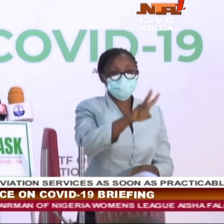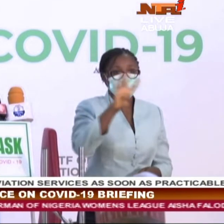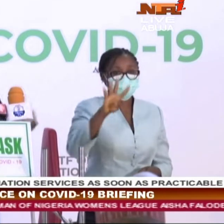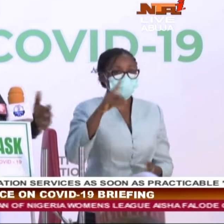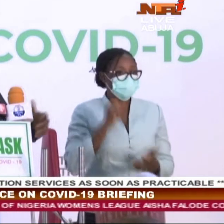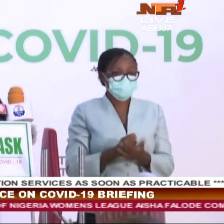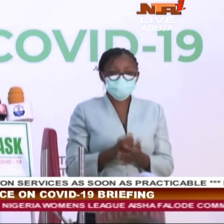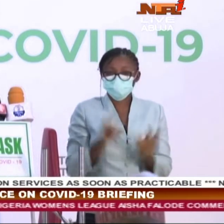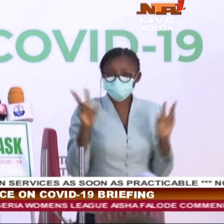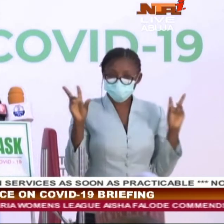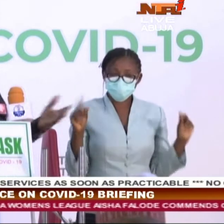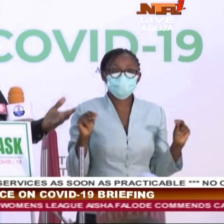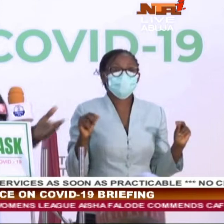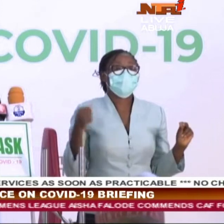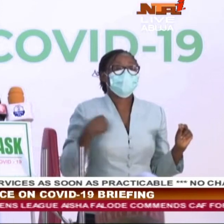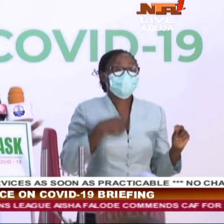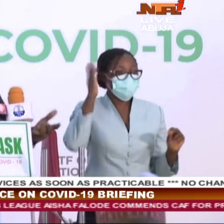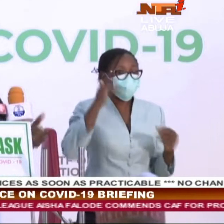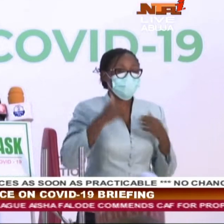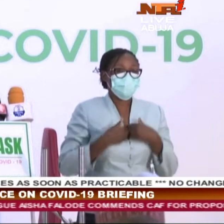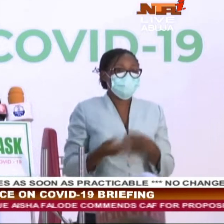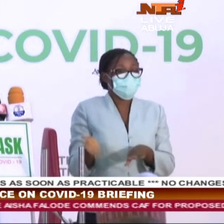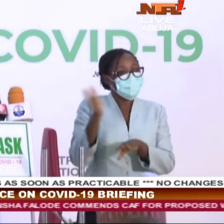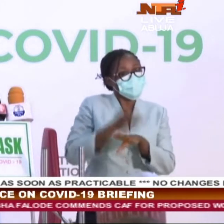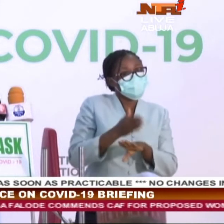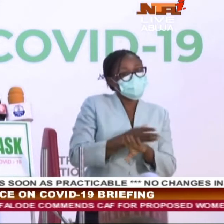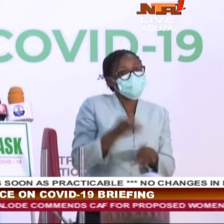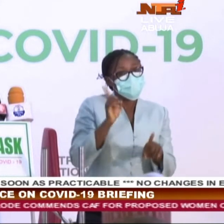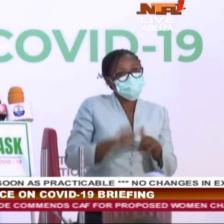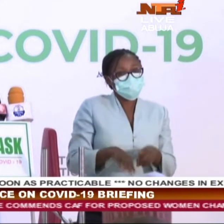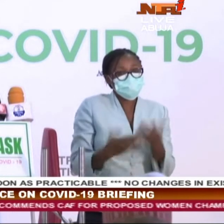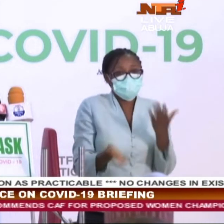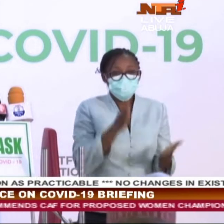at the modeling and the projections, we will be somewhere around 40, 45,000.